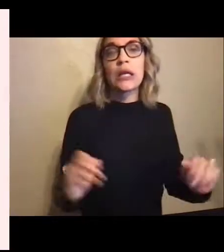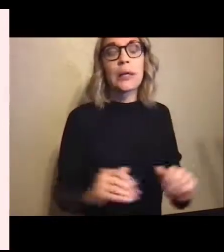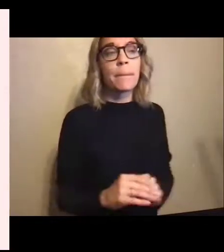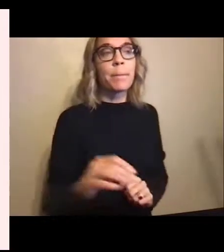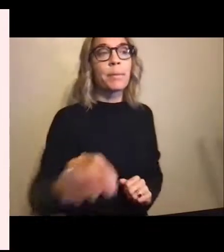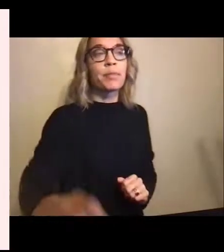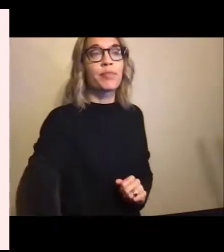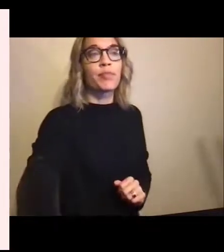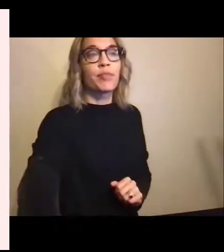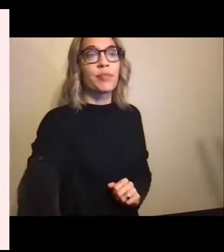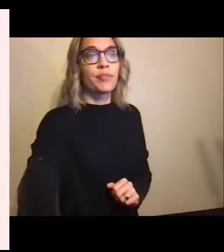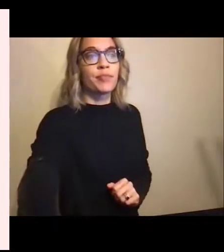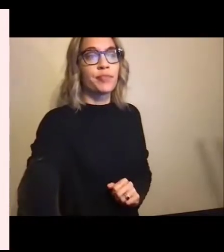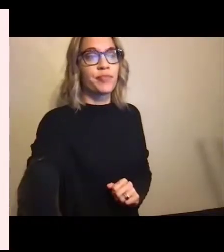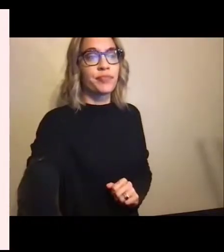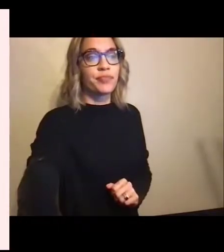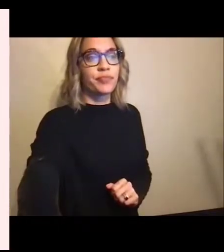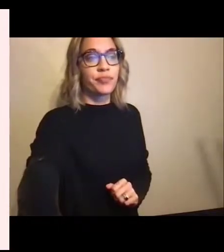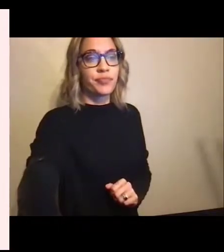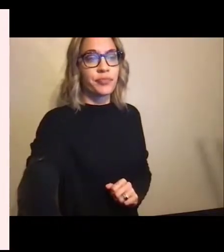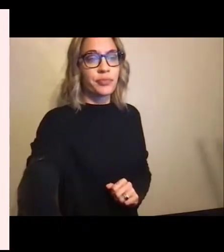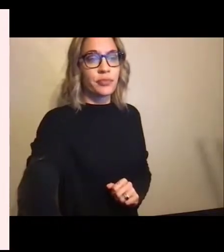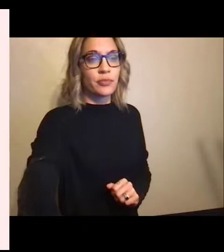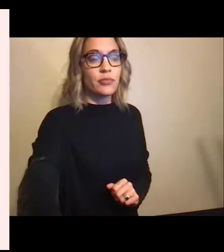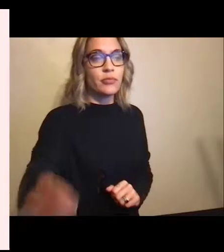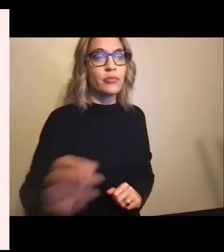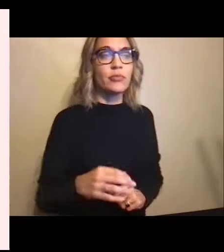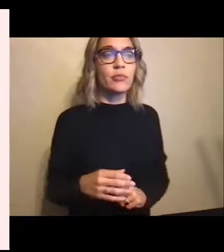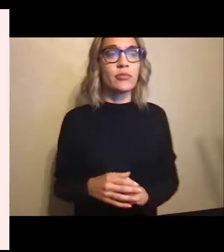wanted. But the general basic calendar is free.